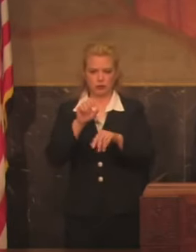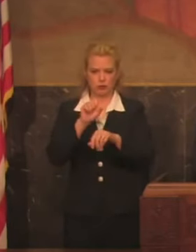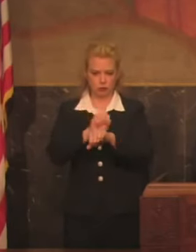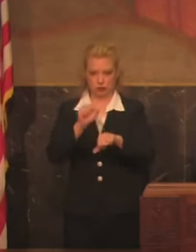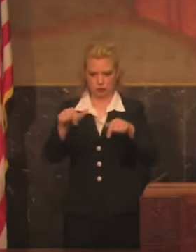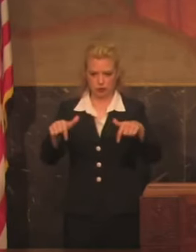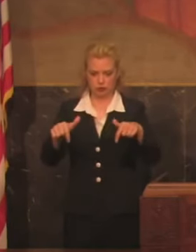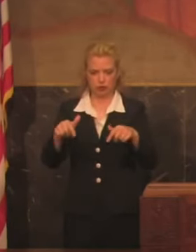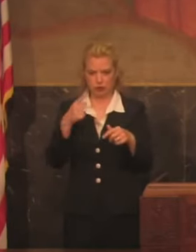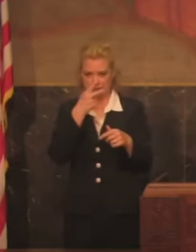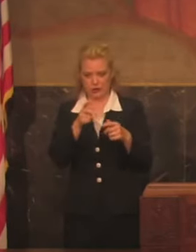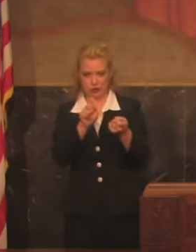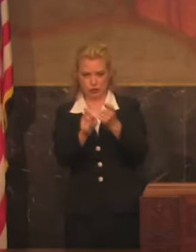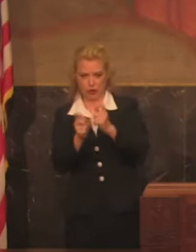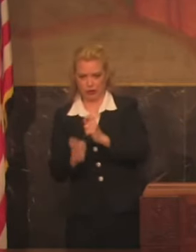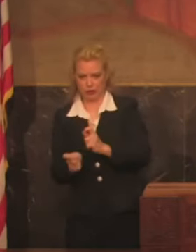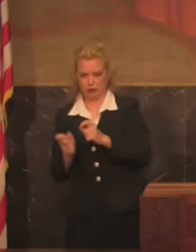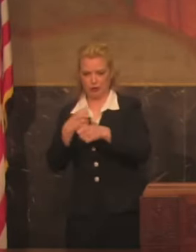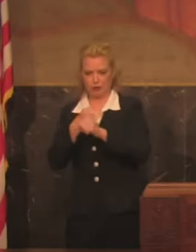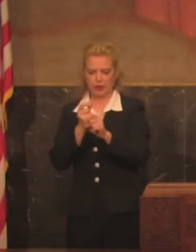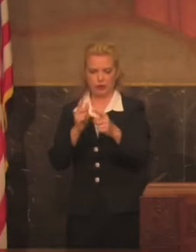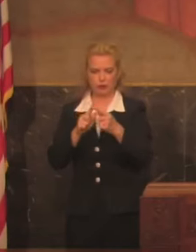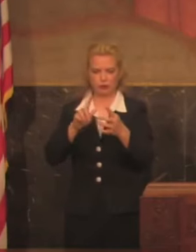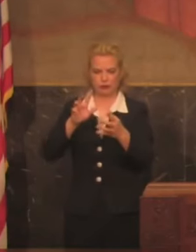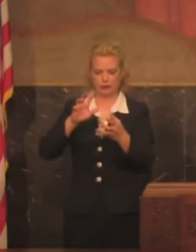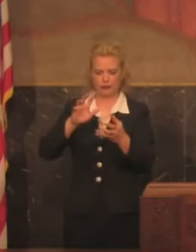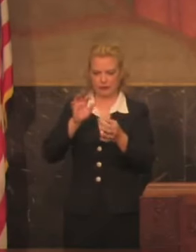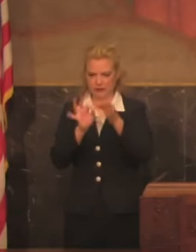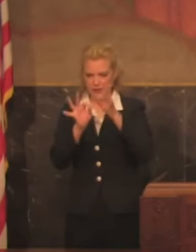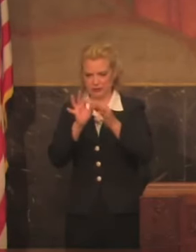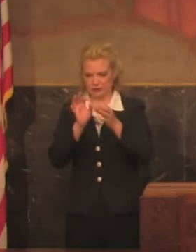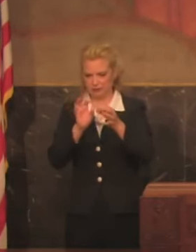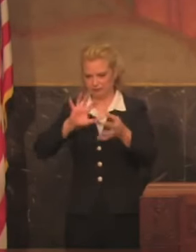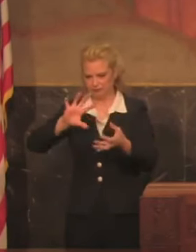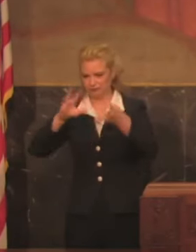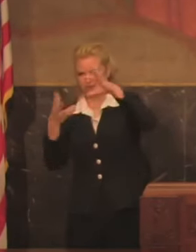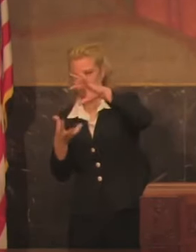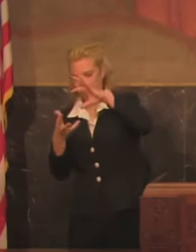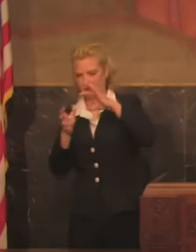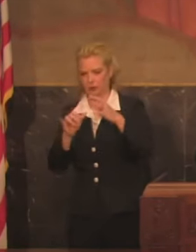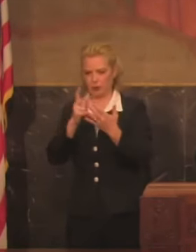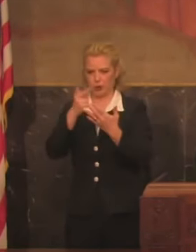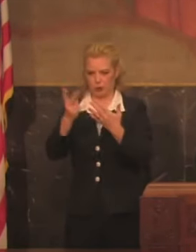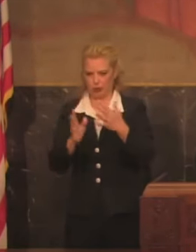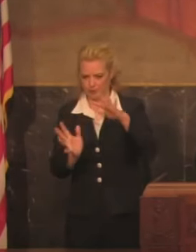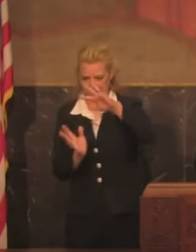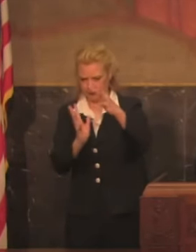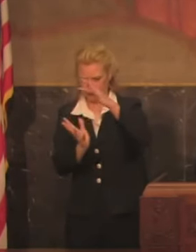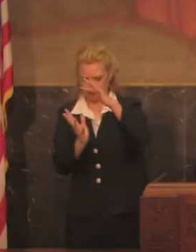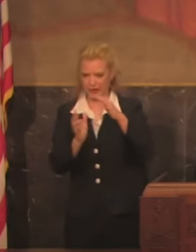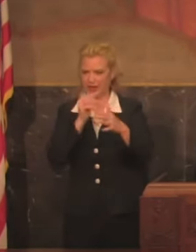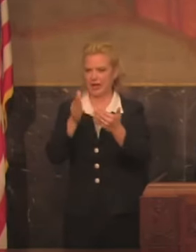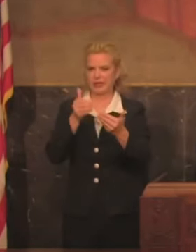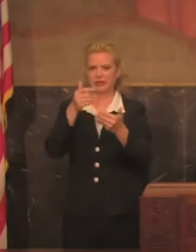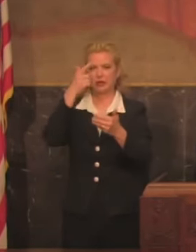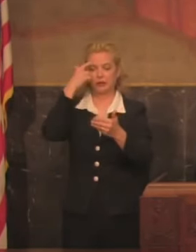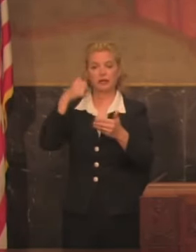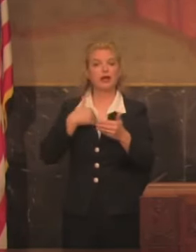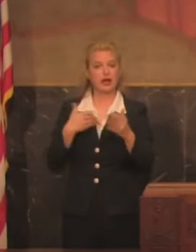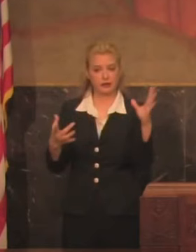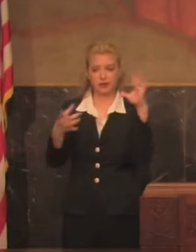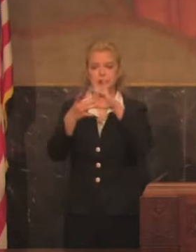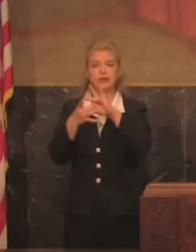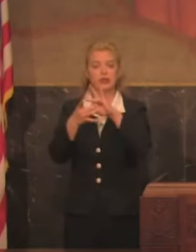to right-size the program. It's not easy, but it is essential because there is a definite